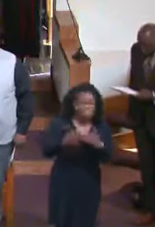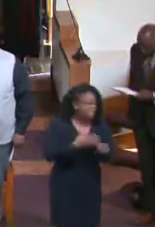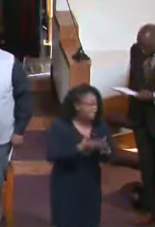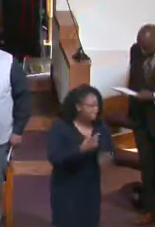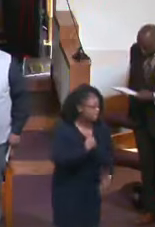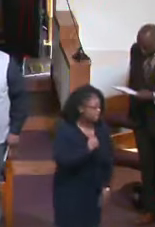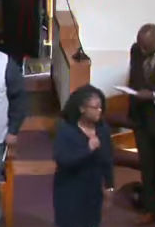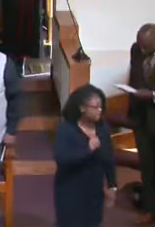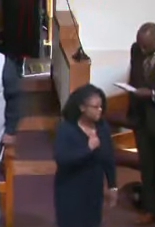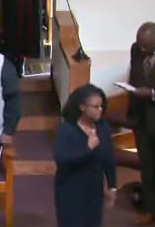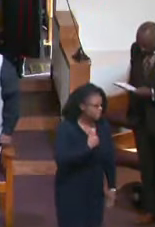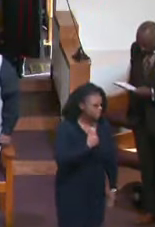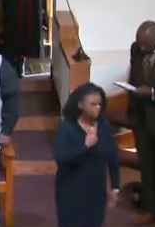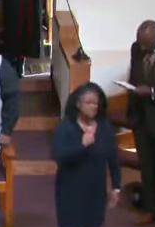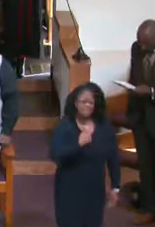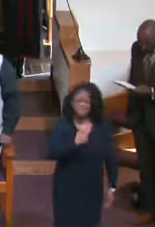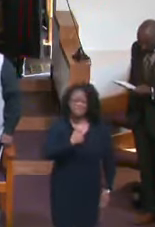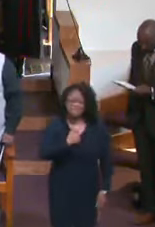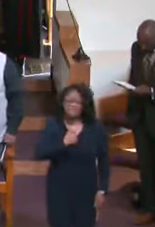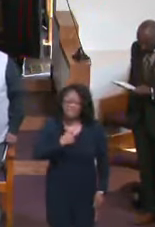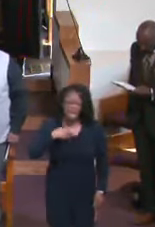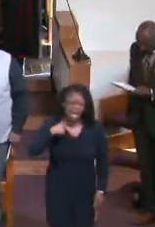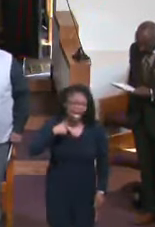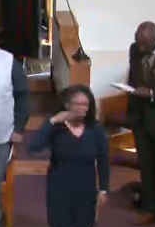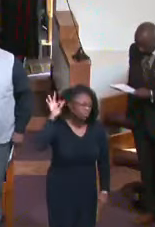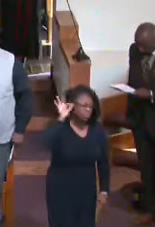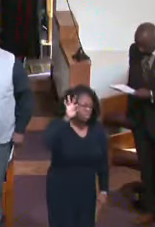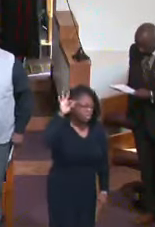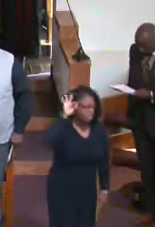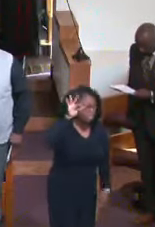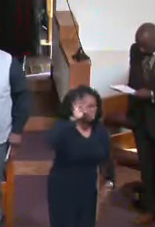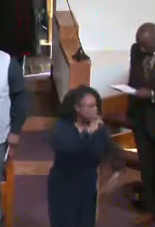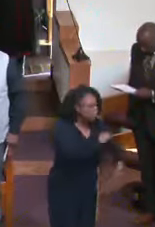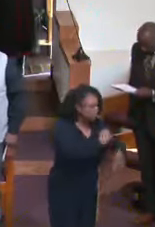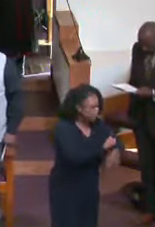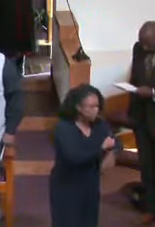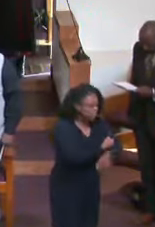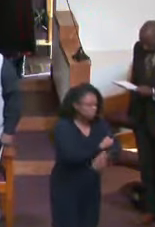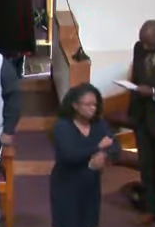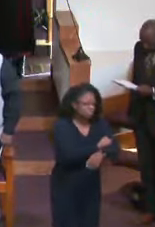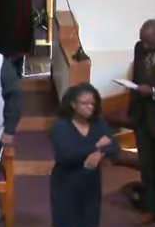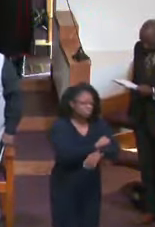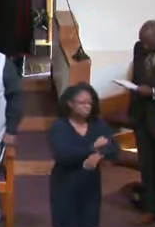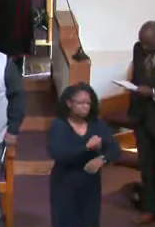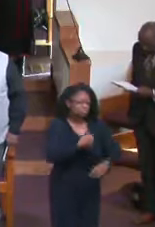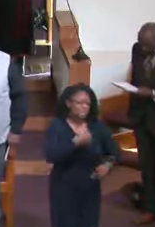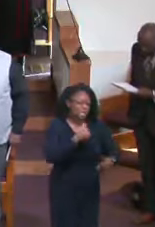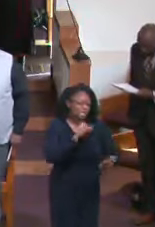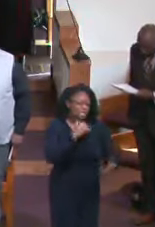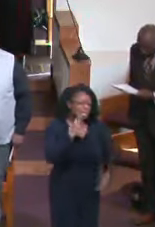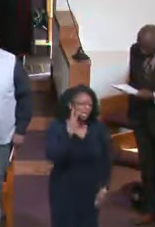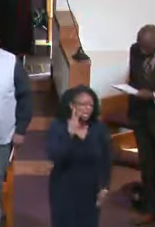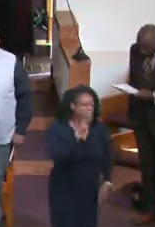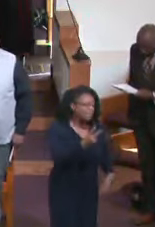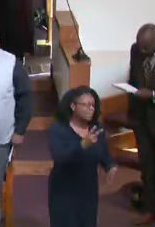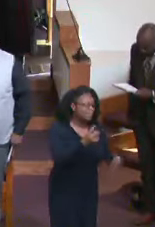spite of me, O Lord. Lord, that I would preach with anointing and with power, Lord. I ask you to look beyond all of my faults and all of my shortcomings,